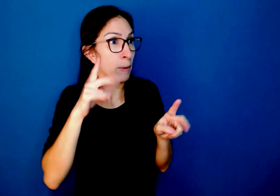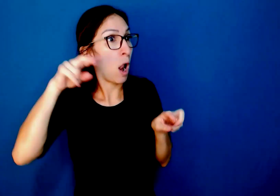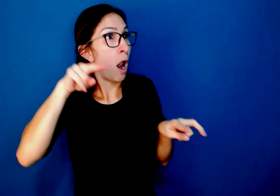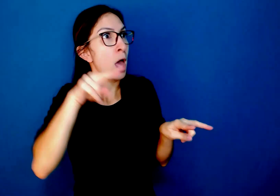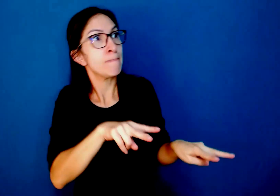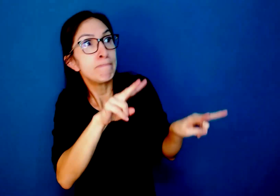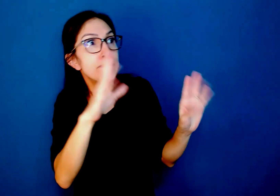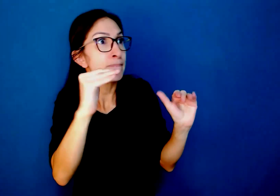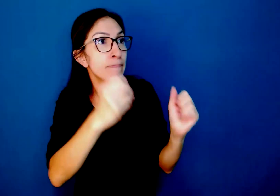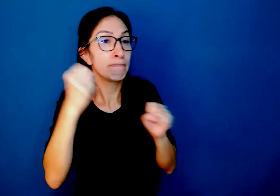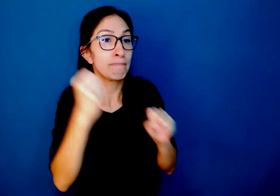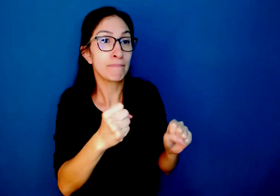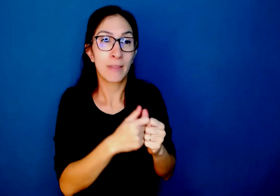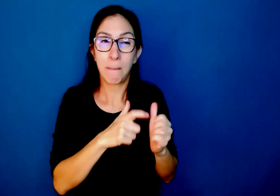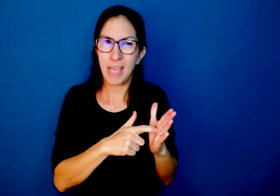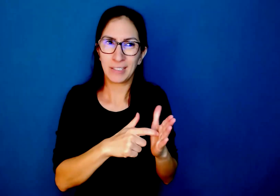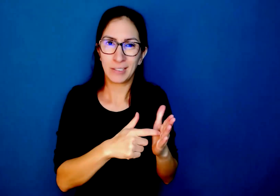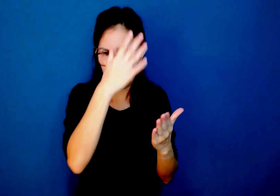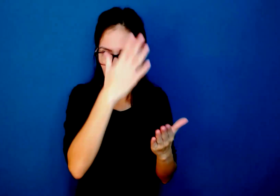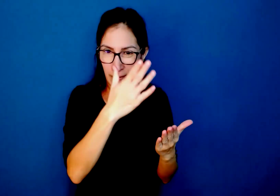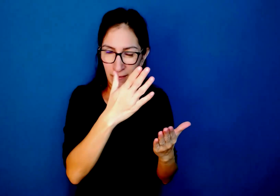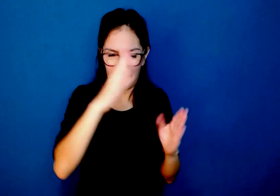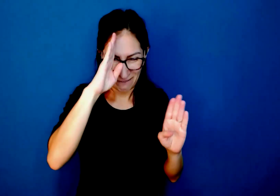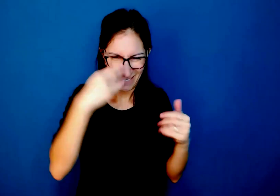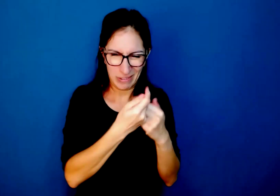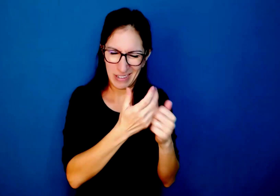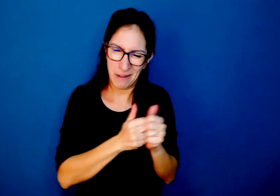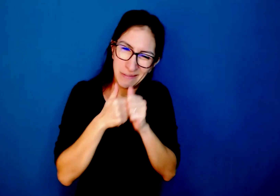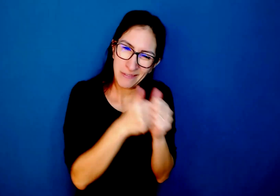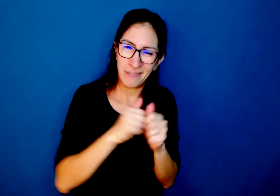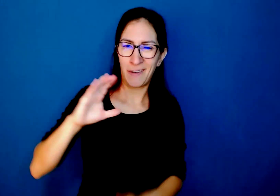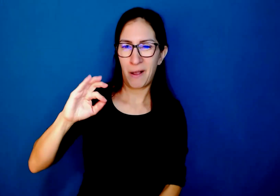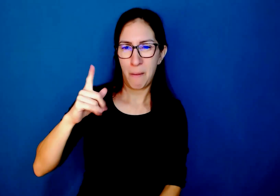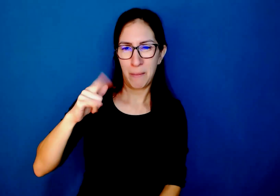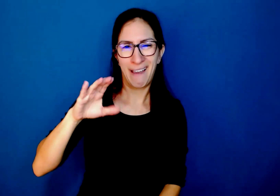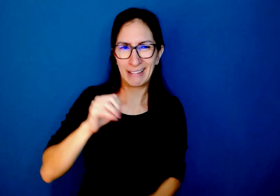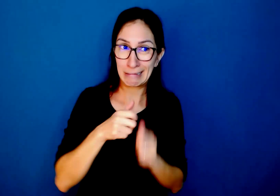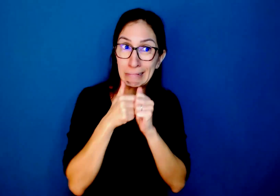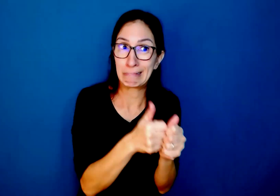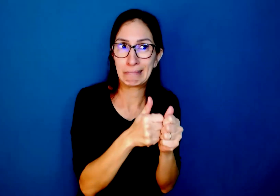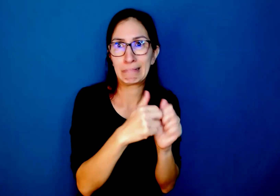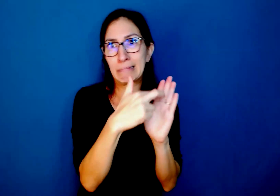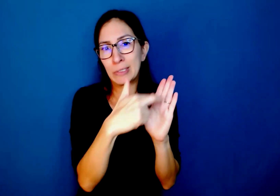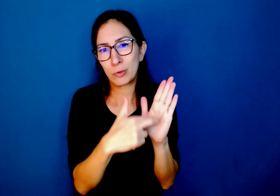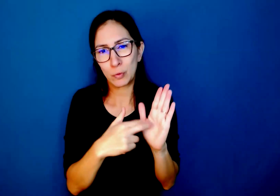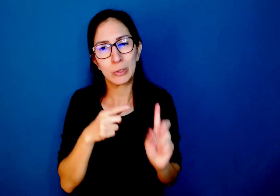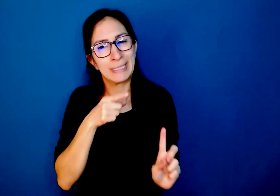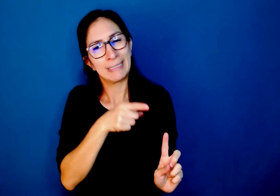um, compliance kind of focus. And they really have,